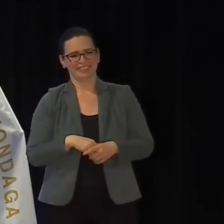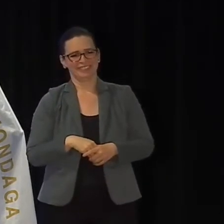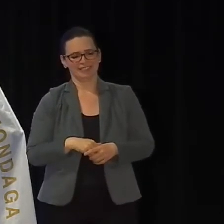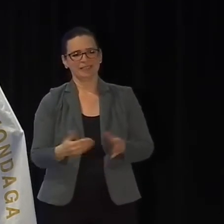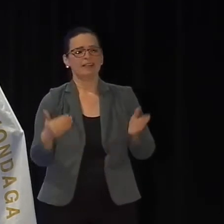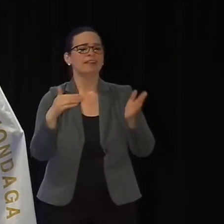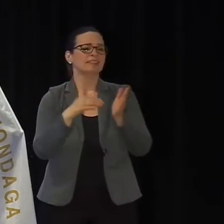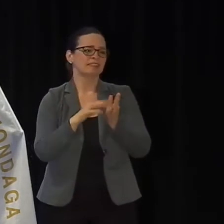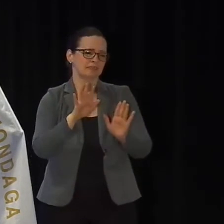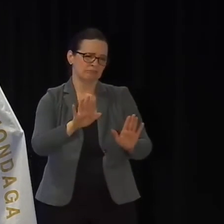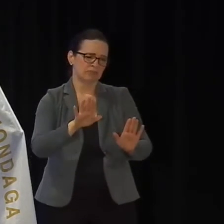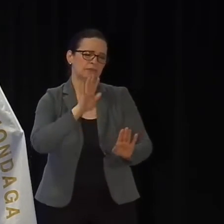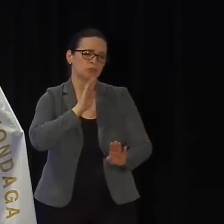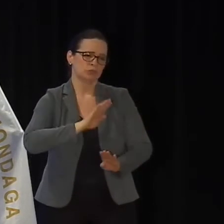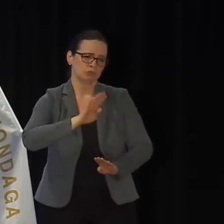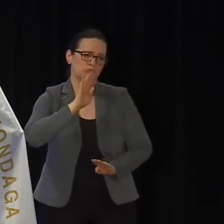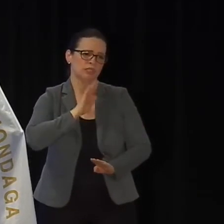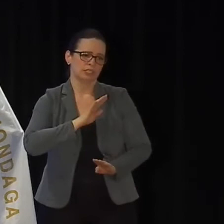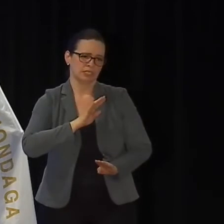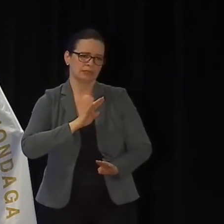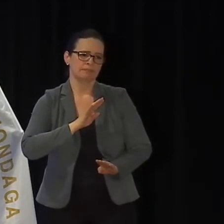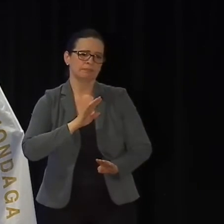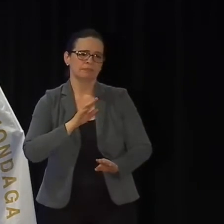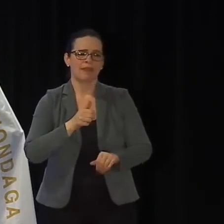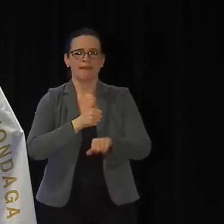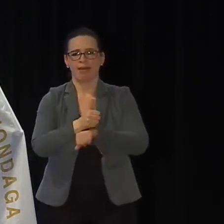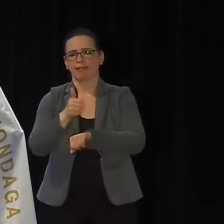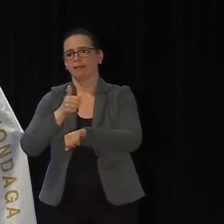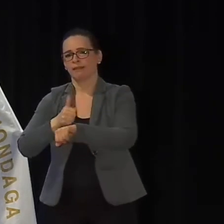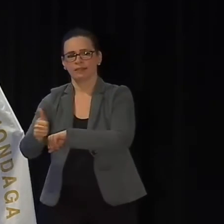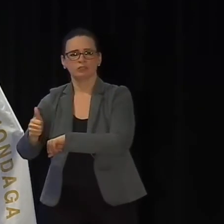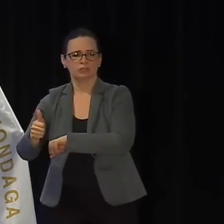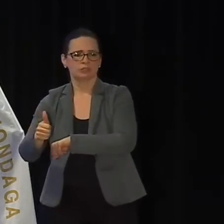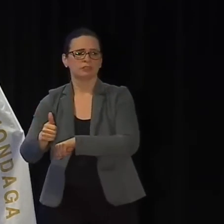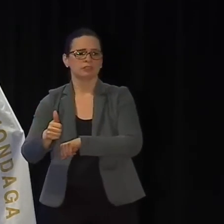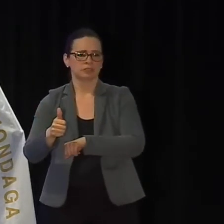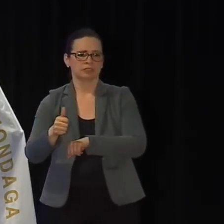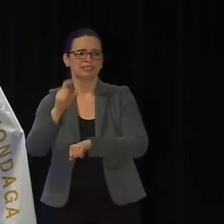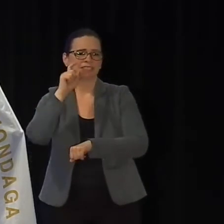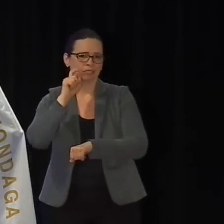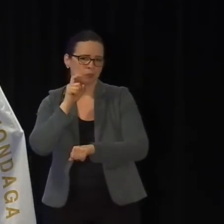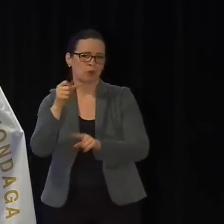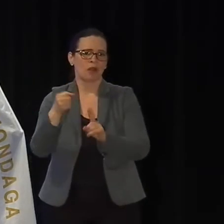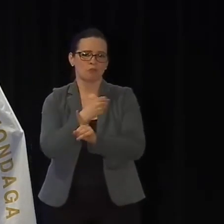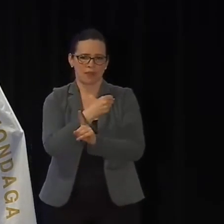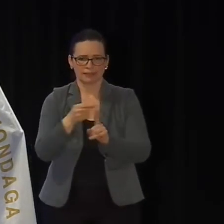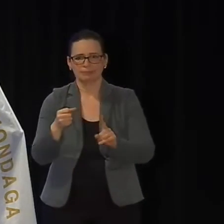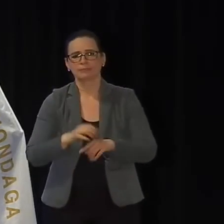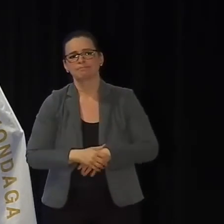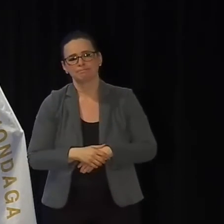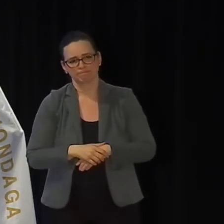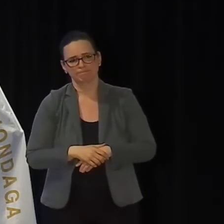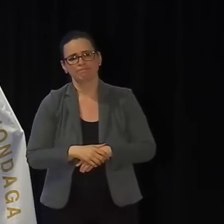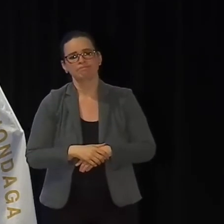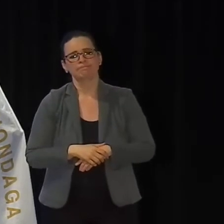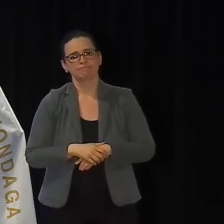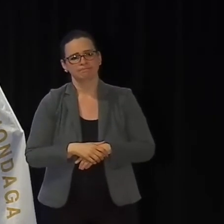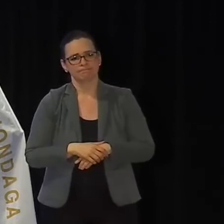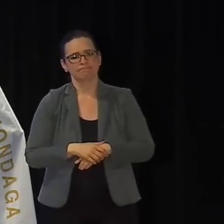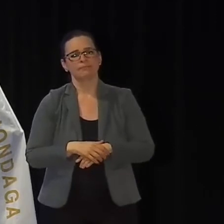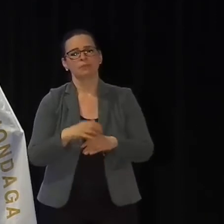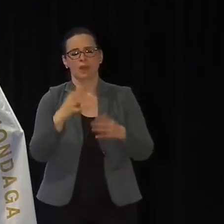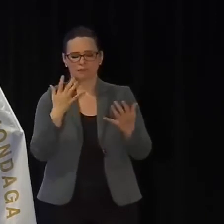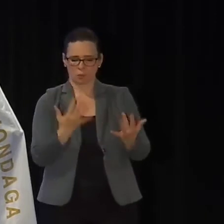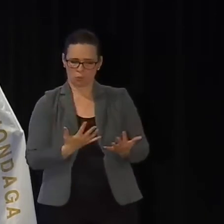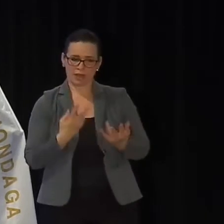it's frustrating to see these allegations continuing to happen. I think that process is underway. At the